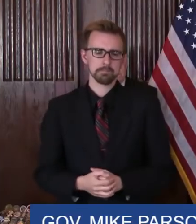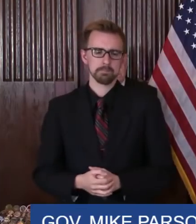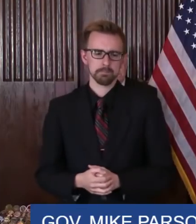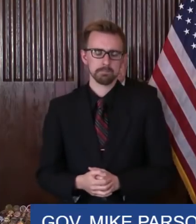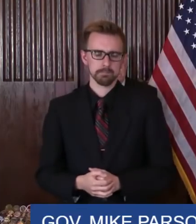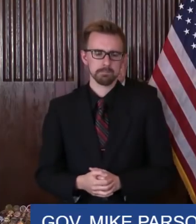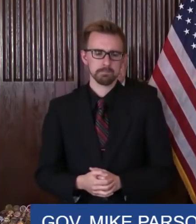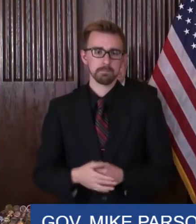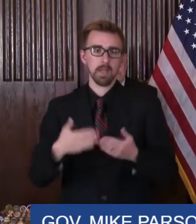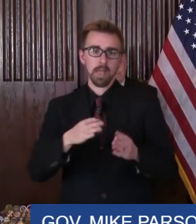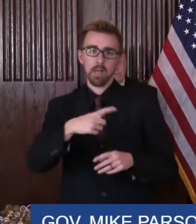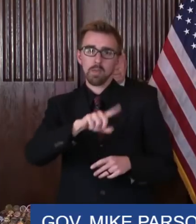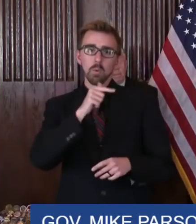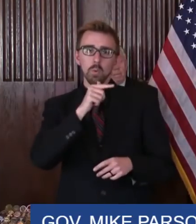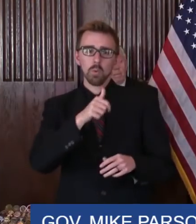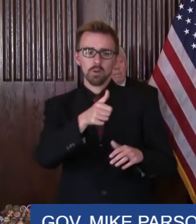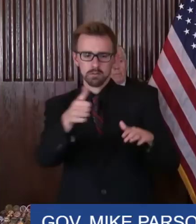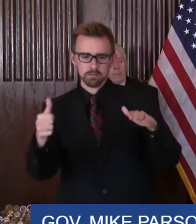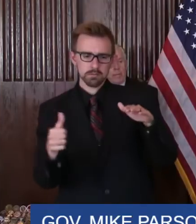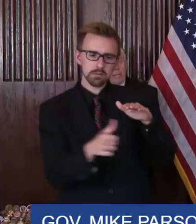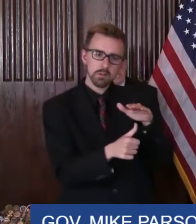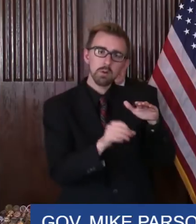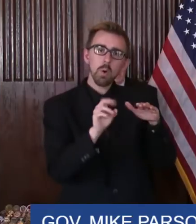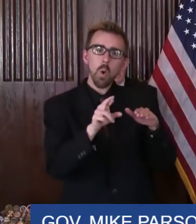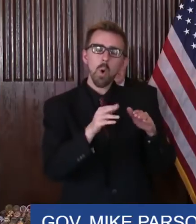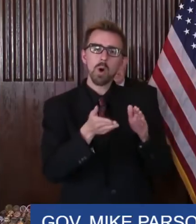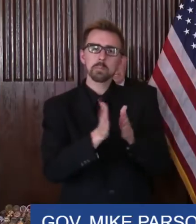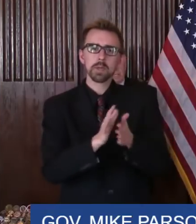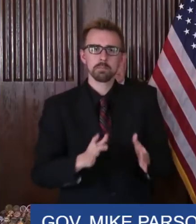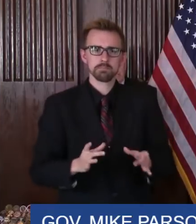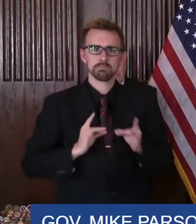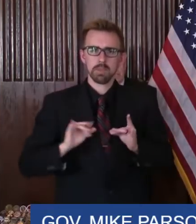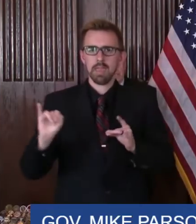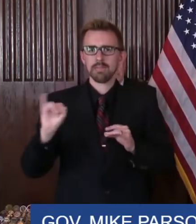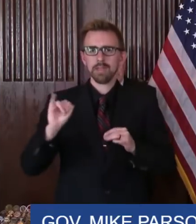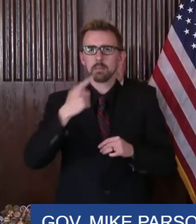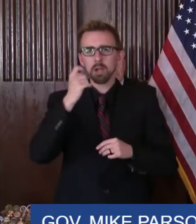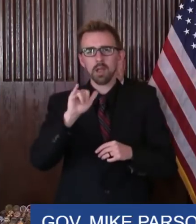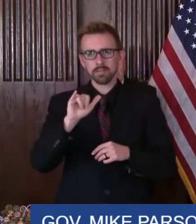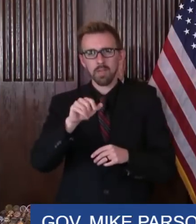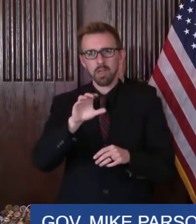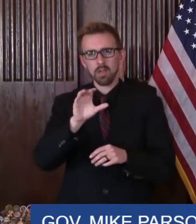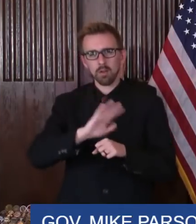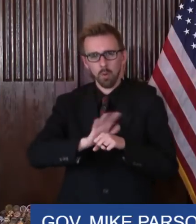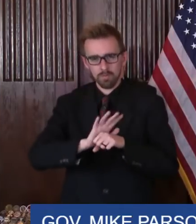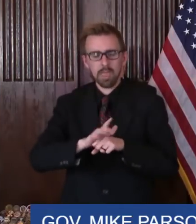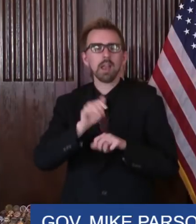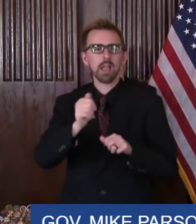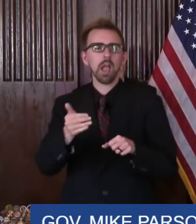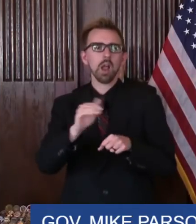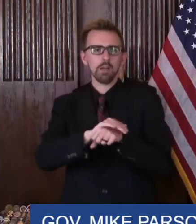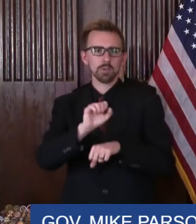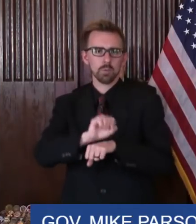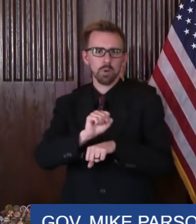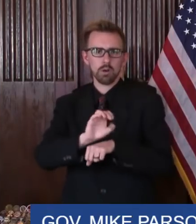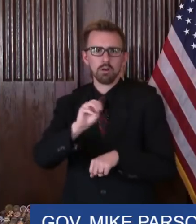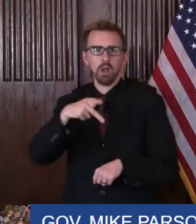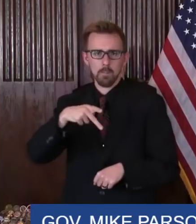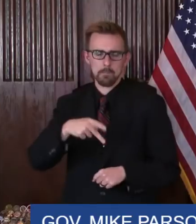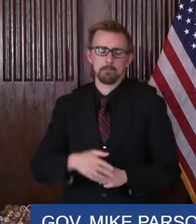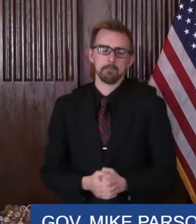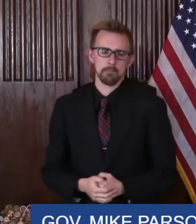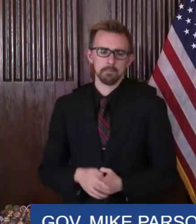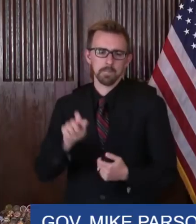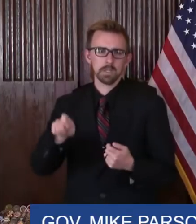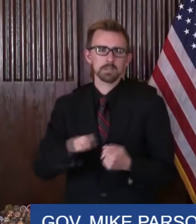first responders who are quarantined and or become infected by COVID-19 to be covered by workers' compensation. Specifically,